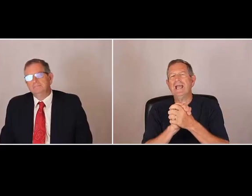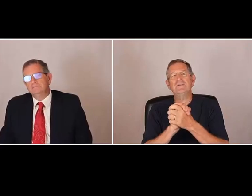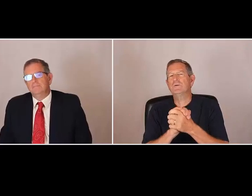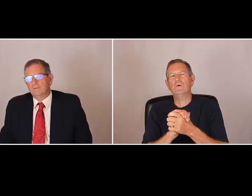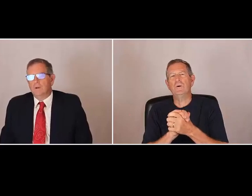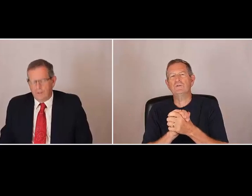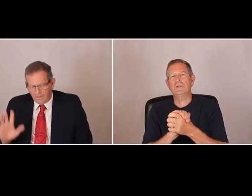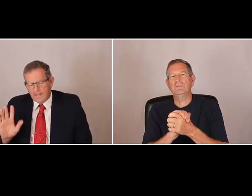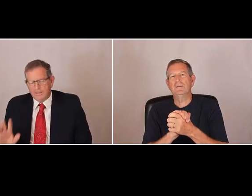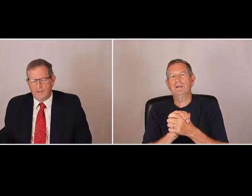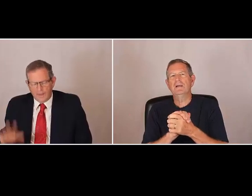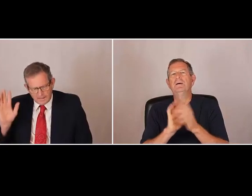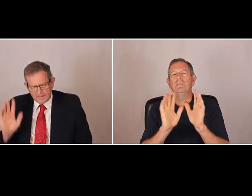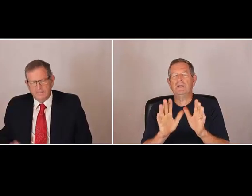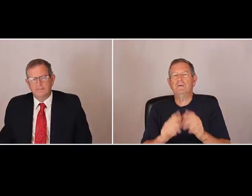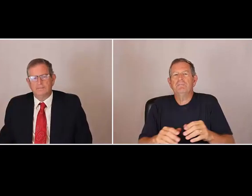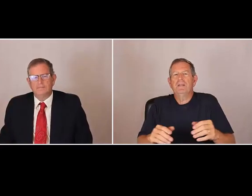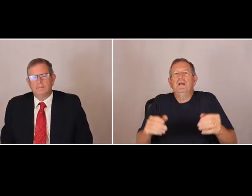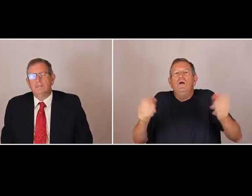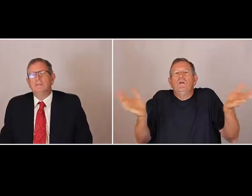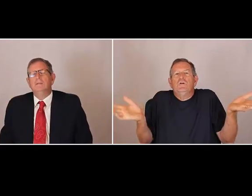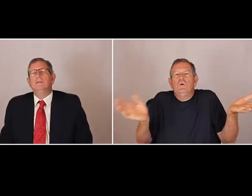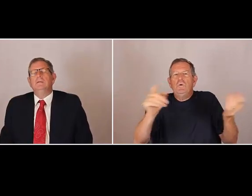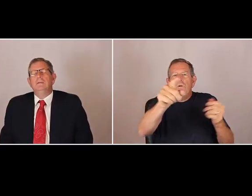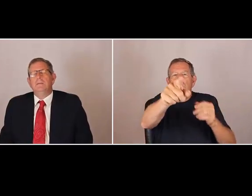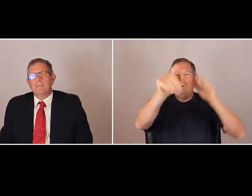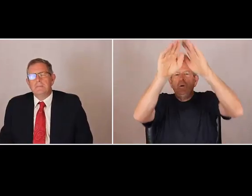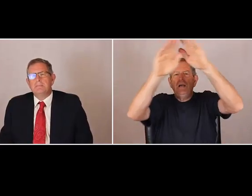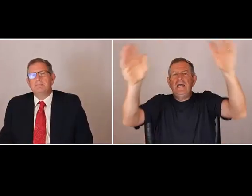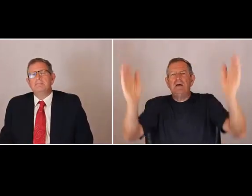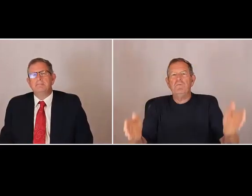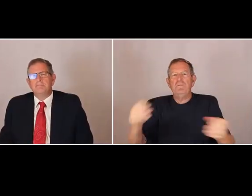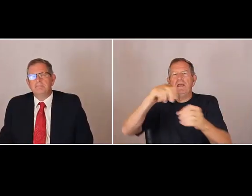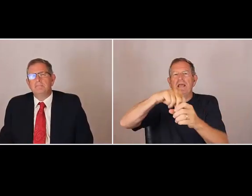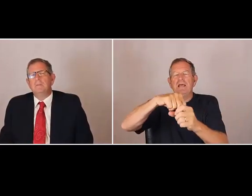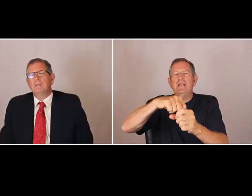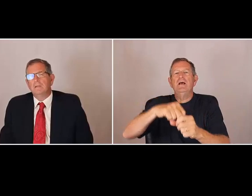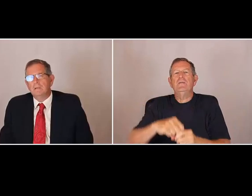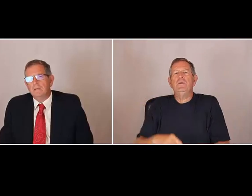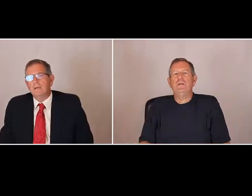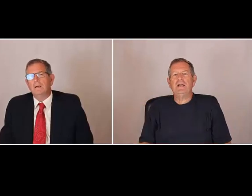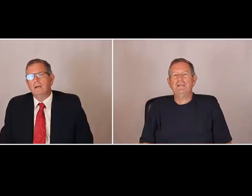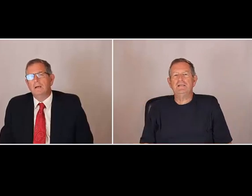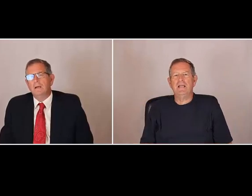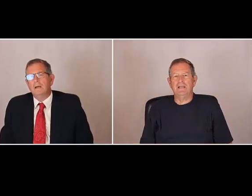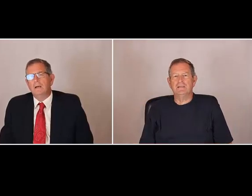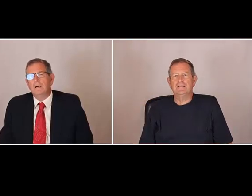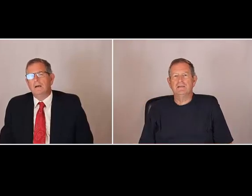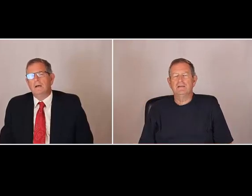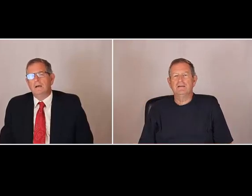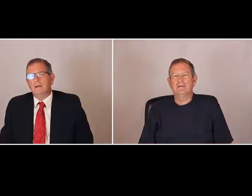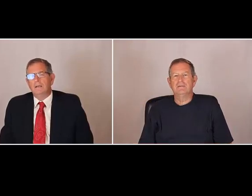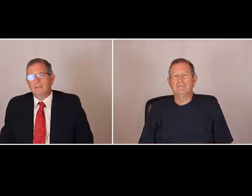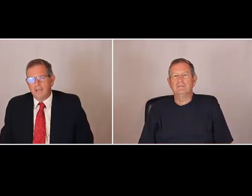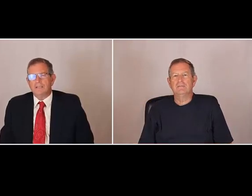just answer the question. All right, Michael. Do you live in the United States?